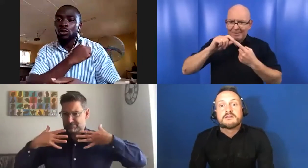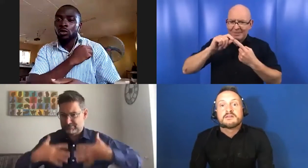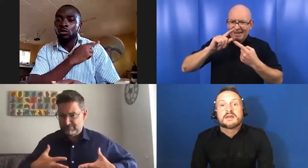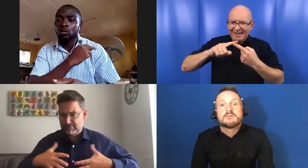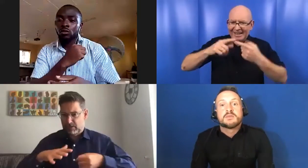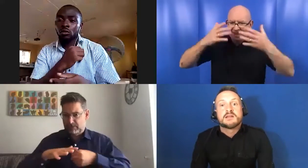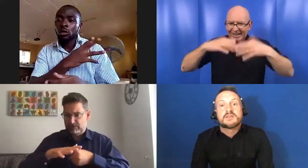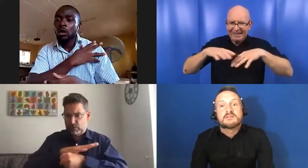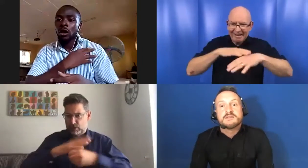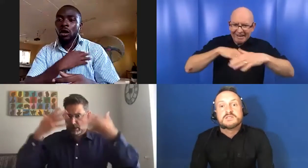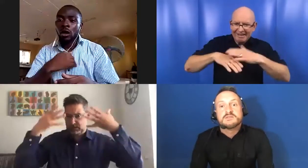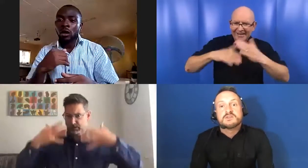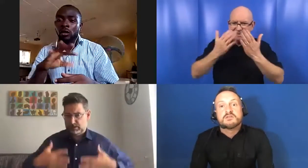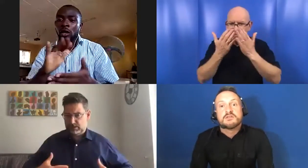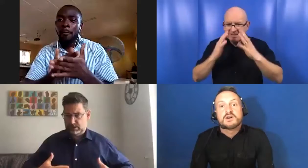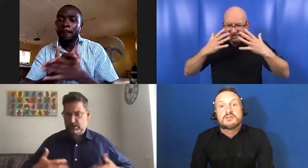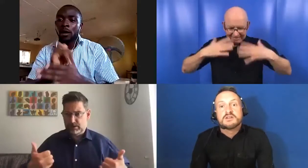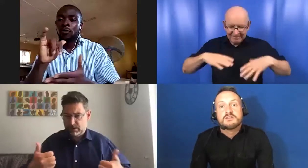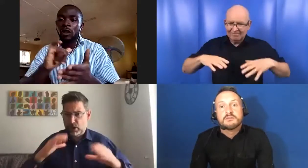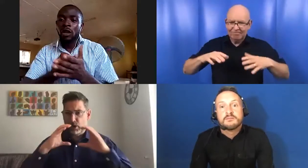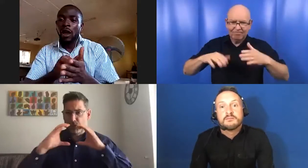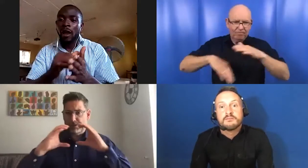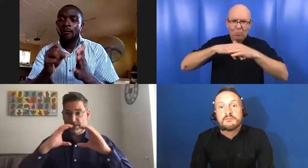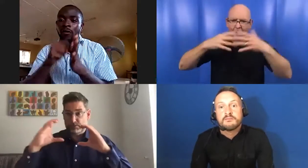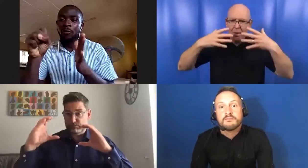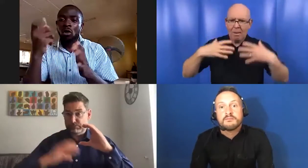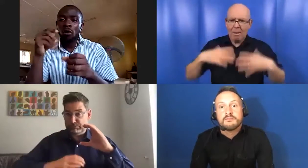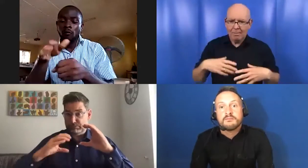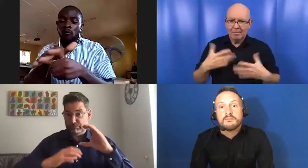and they believe they have symptoms of coronavirus,